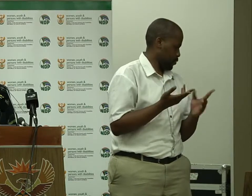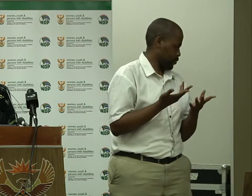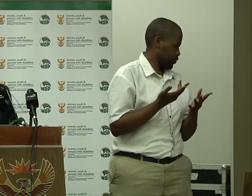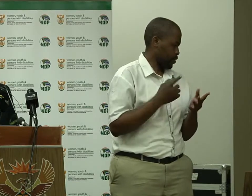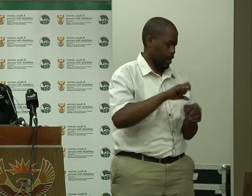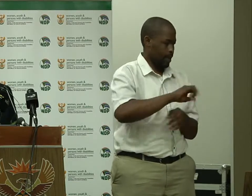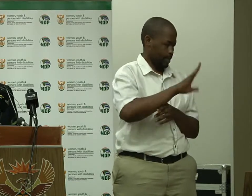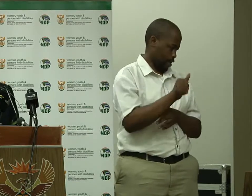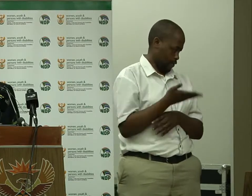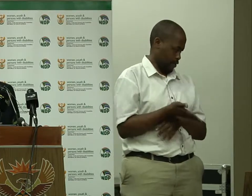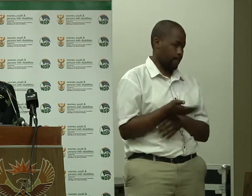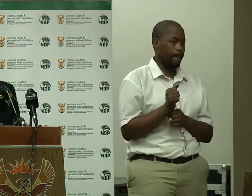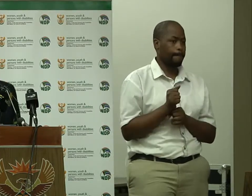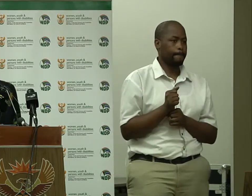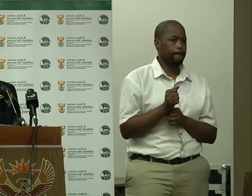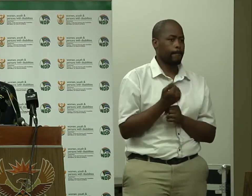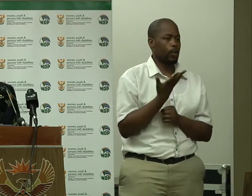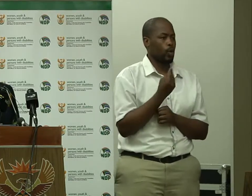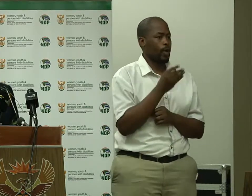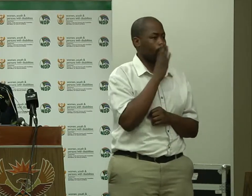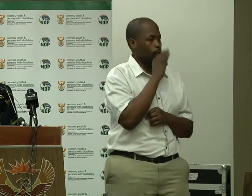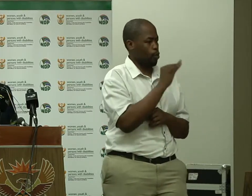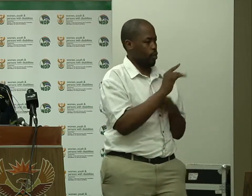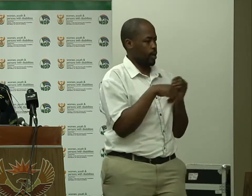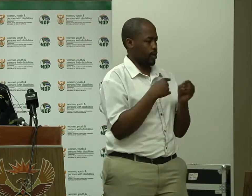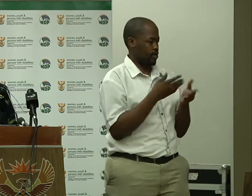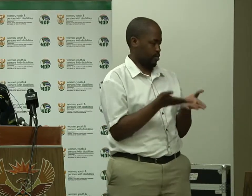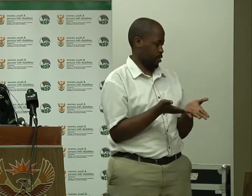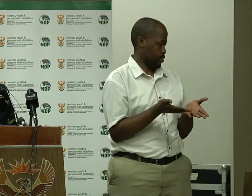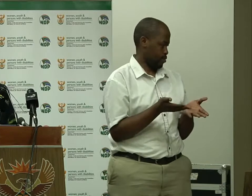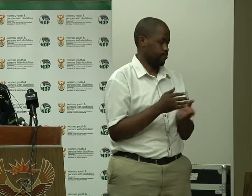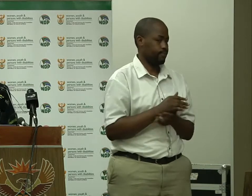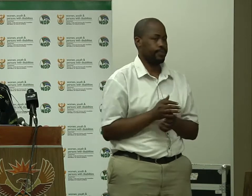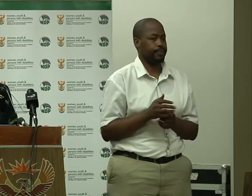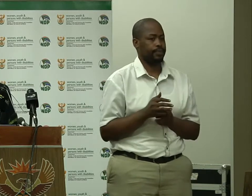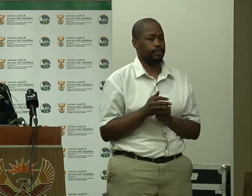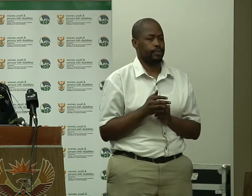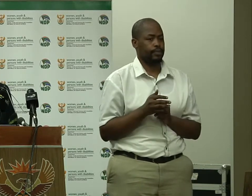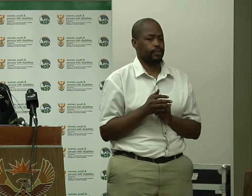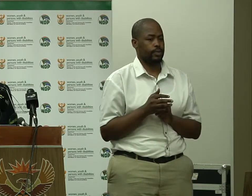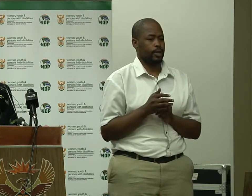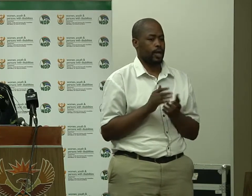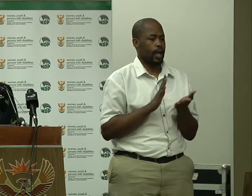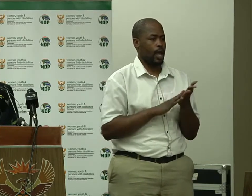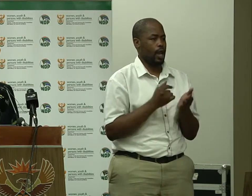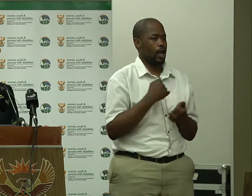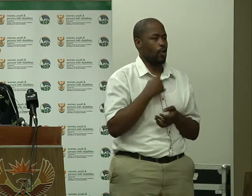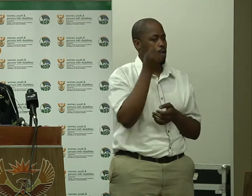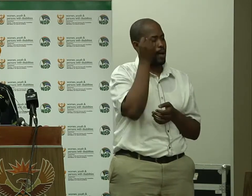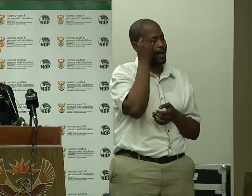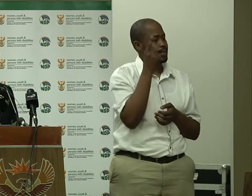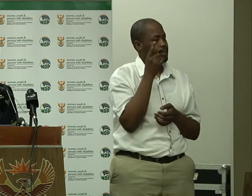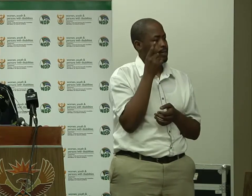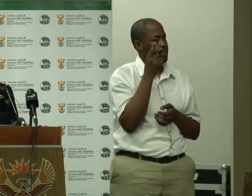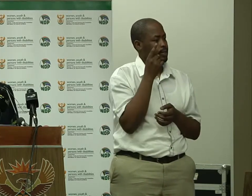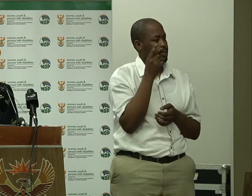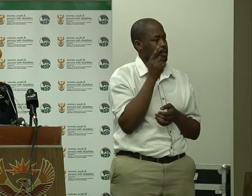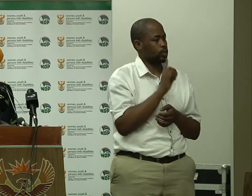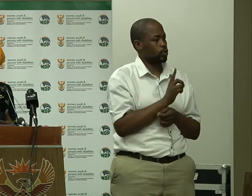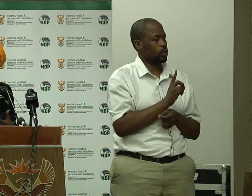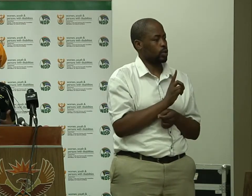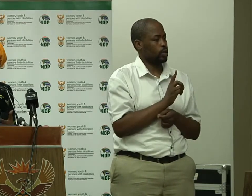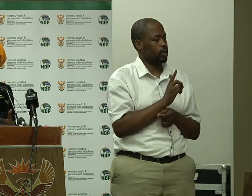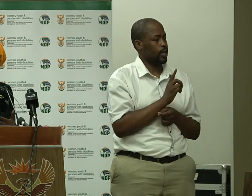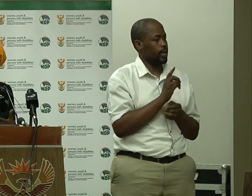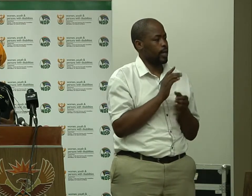violence in South Africa. We've spoken about that, and our understanding at the moment is that